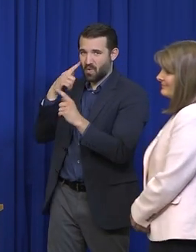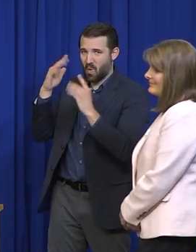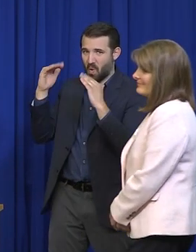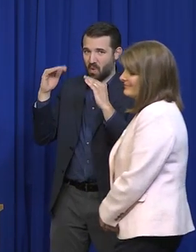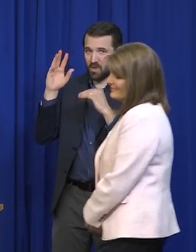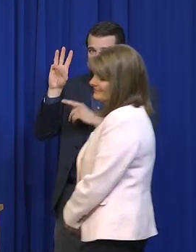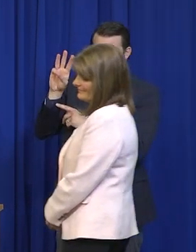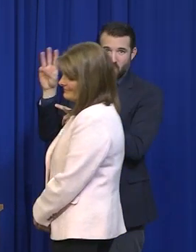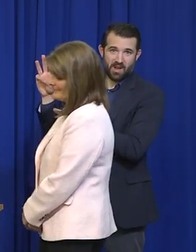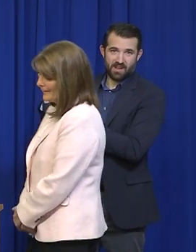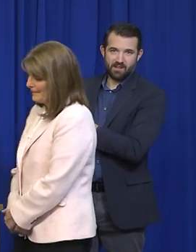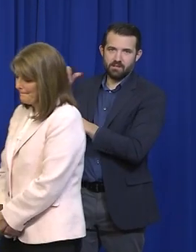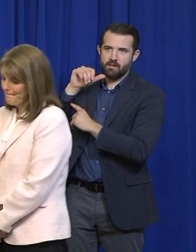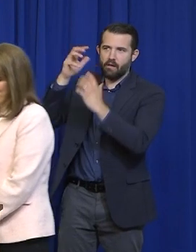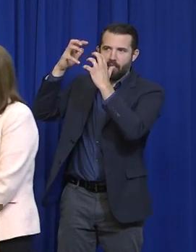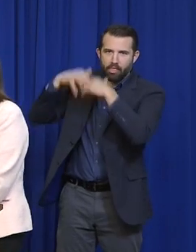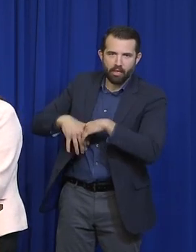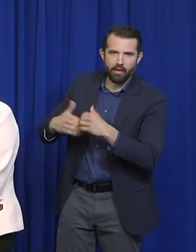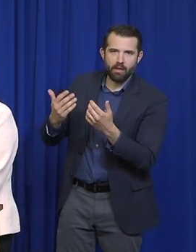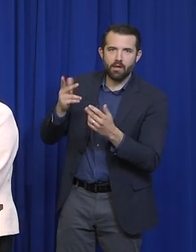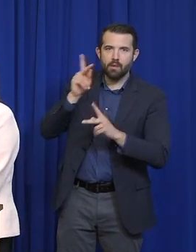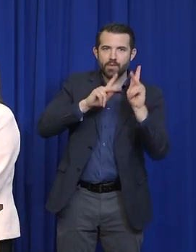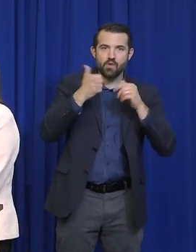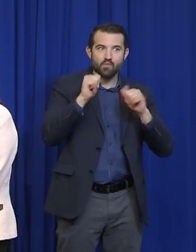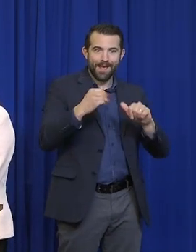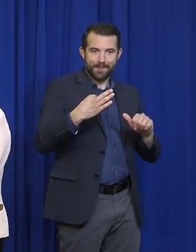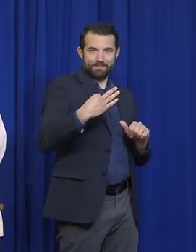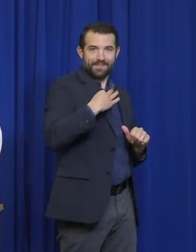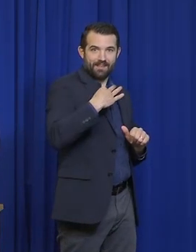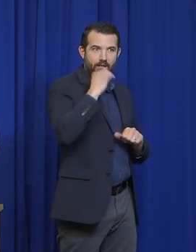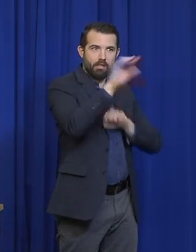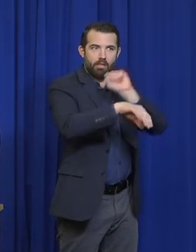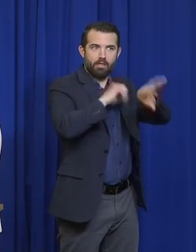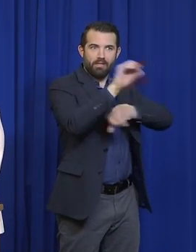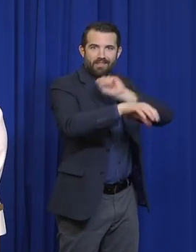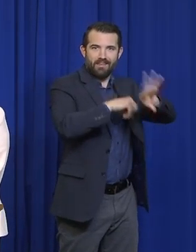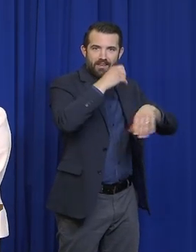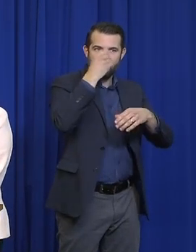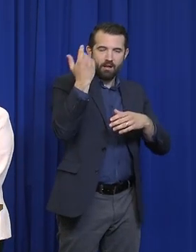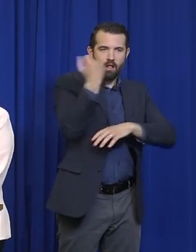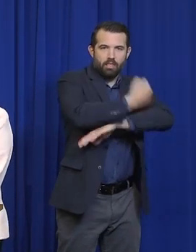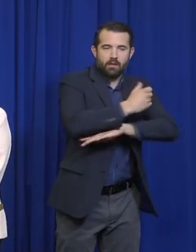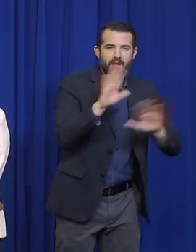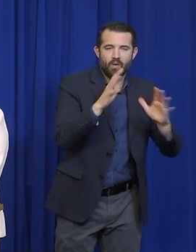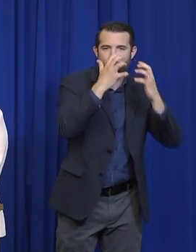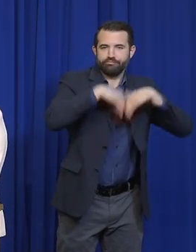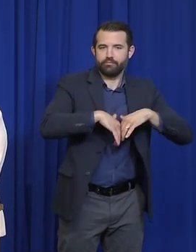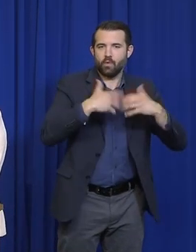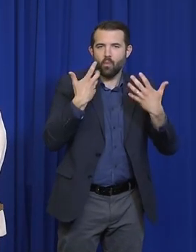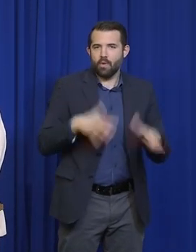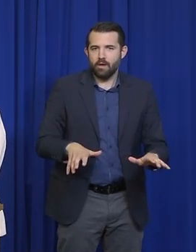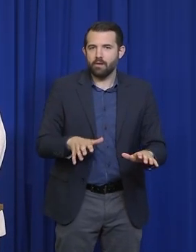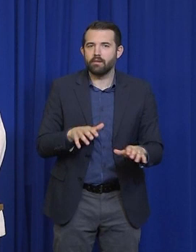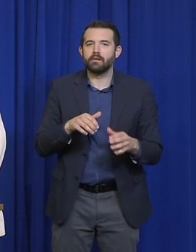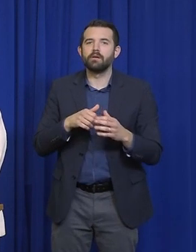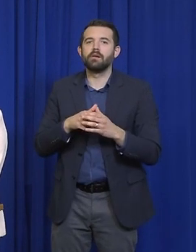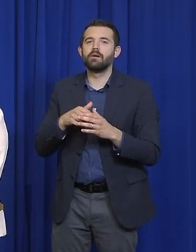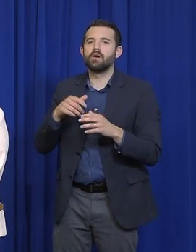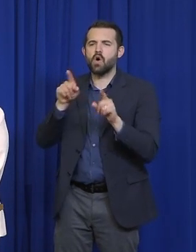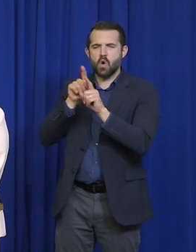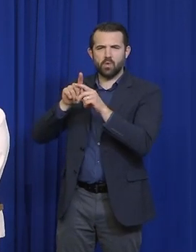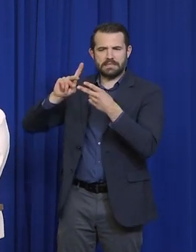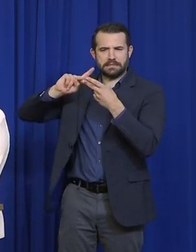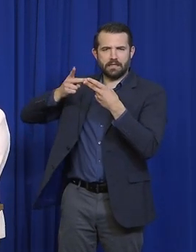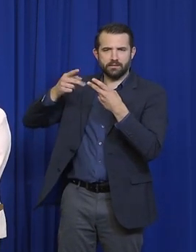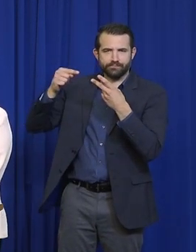people tried to do that and then also you could speak to how you would possibly monitor and